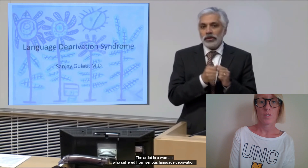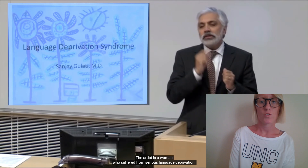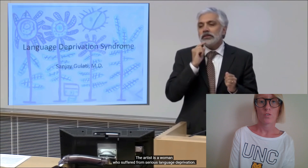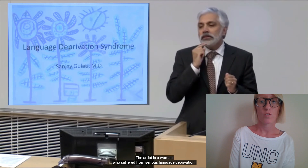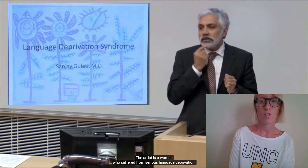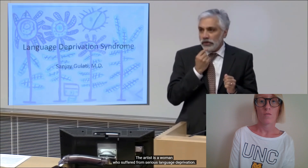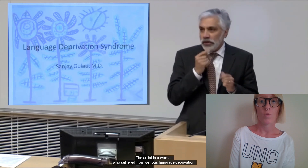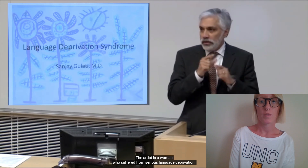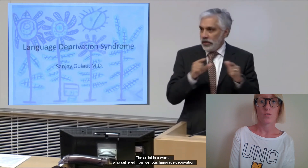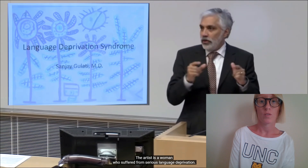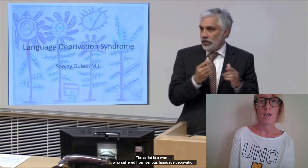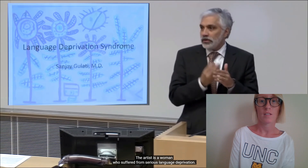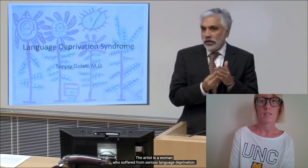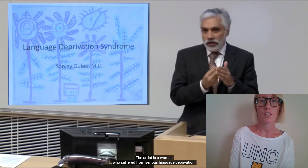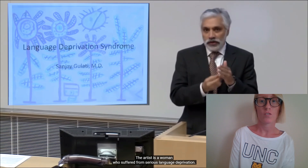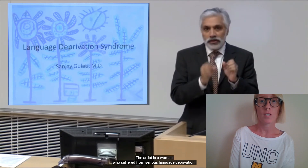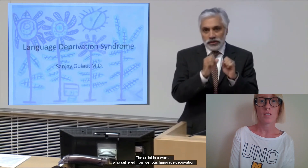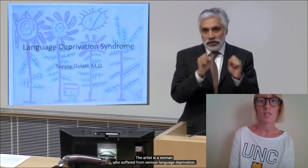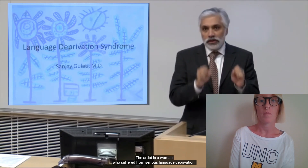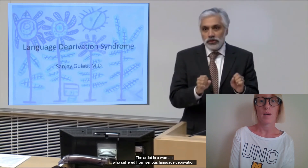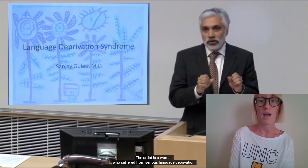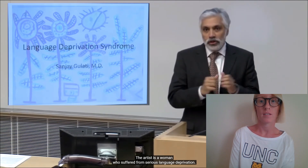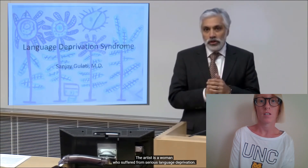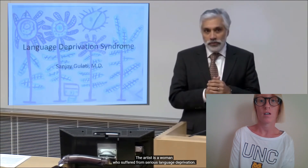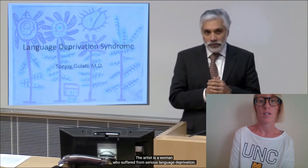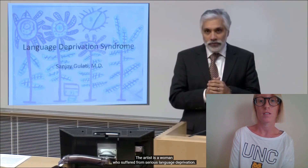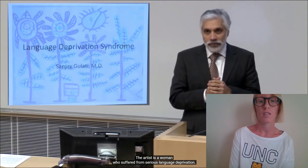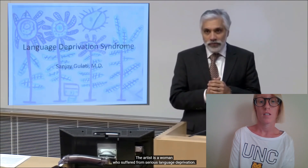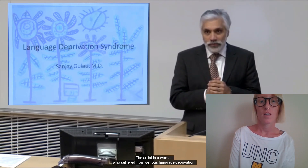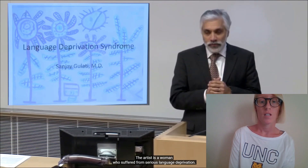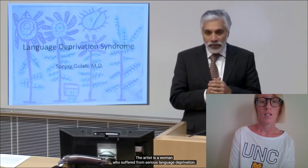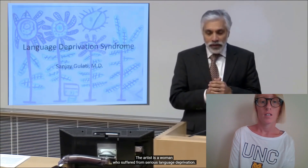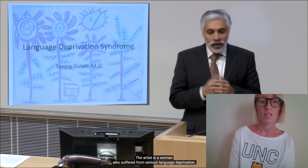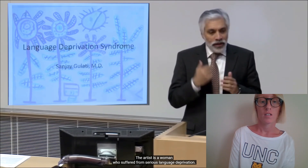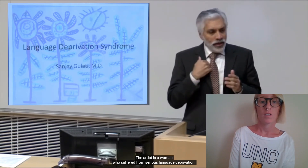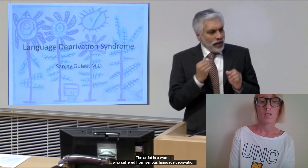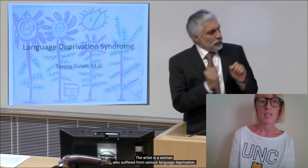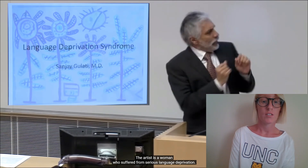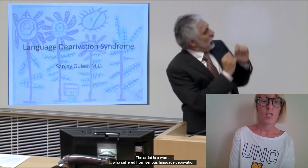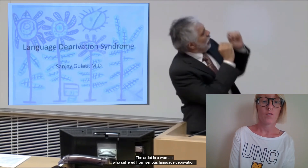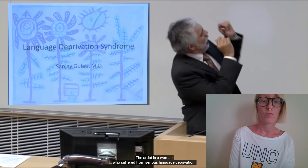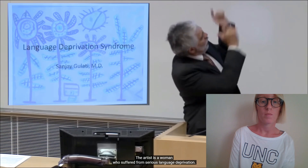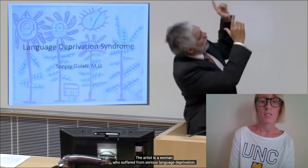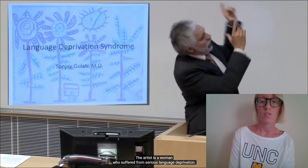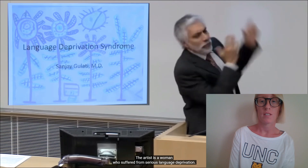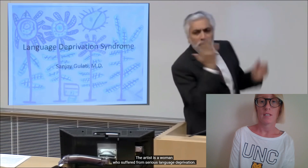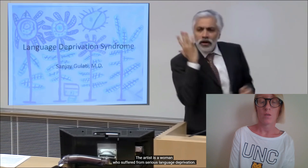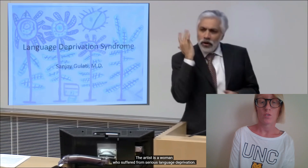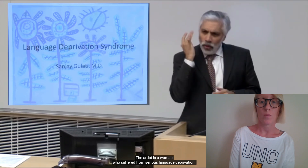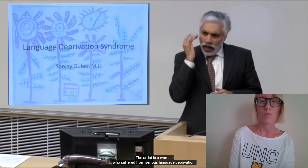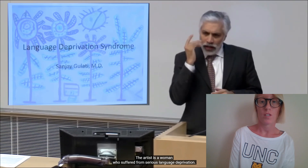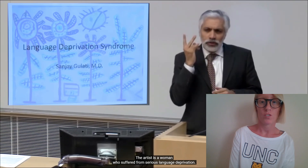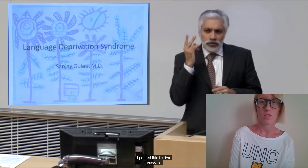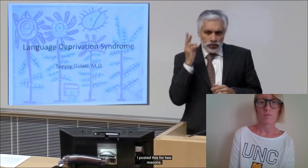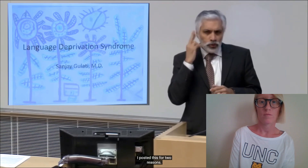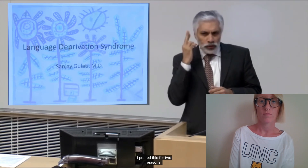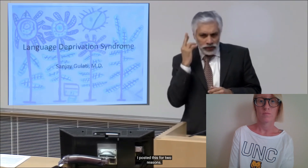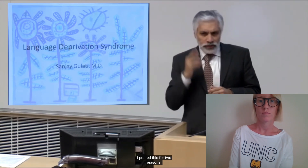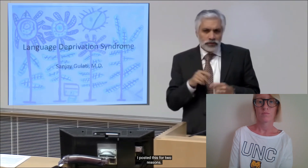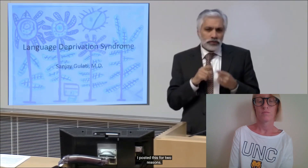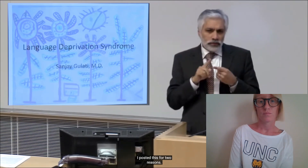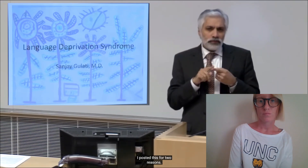This is the a artist is a picture of woman who had a serious who suffered impact from on- serious and language suffered from serious deprivation. language